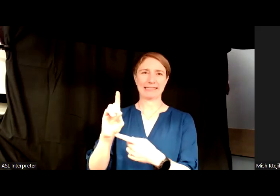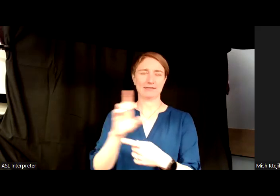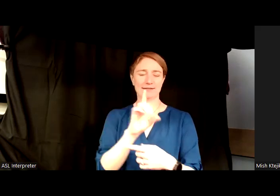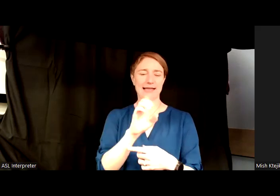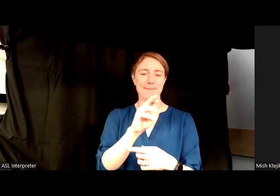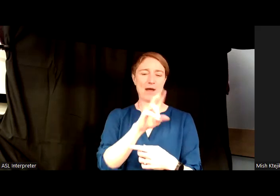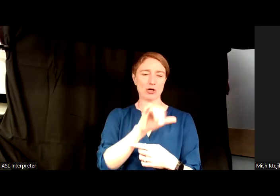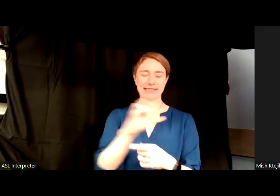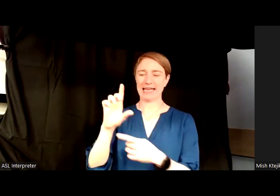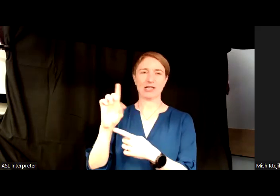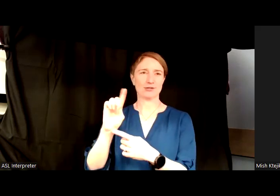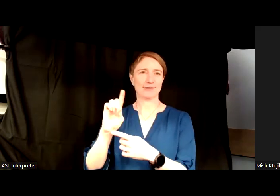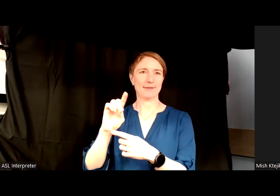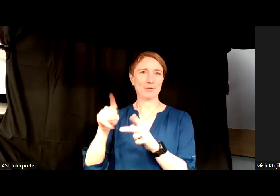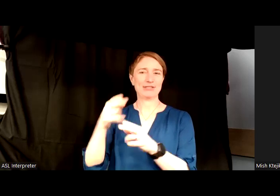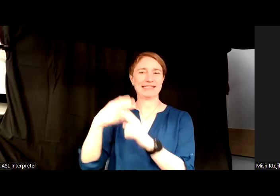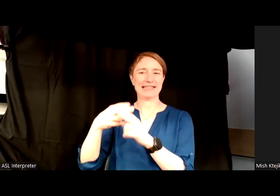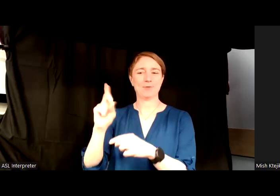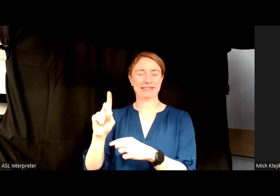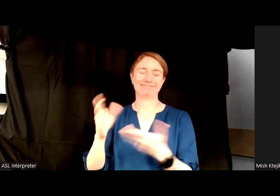follow. What do you prefer?